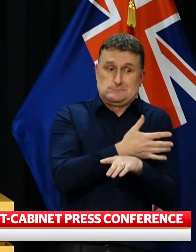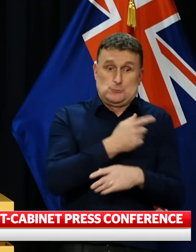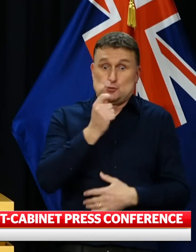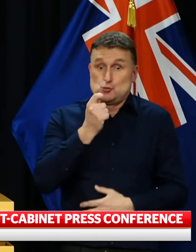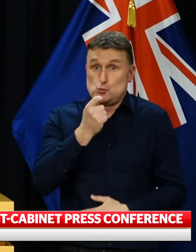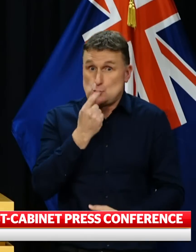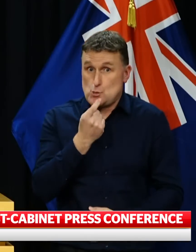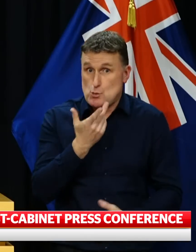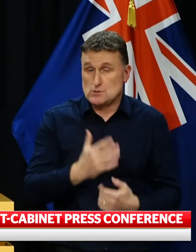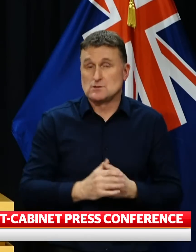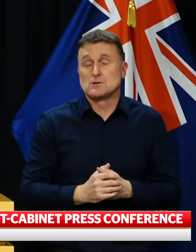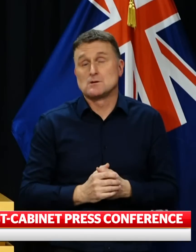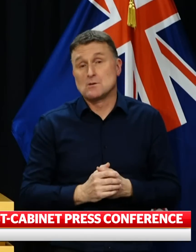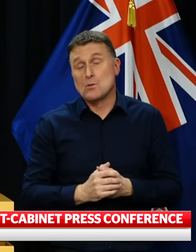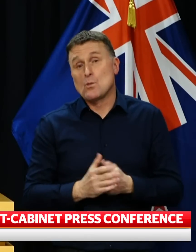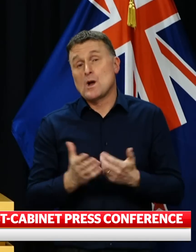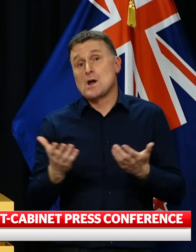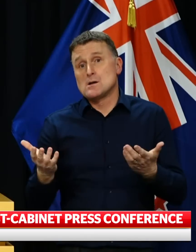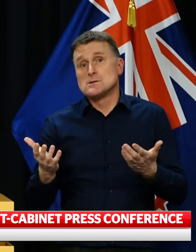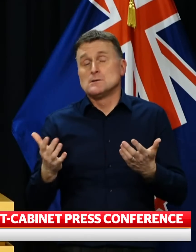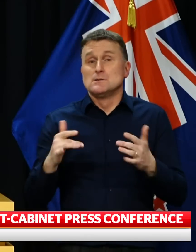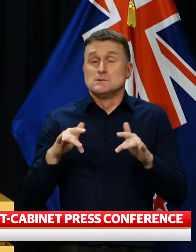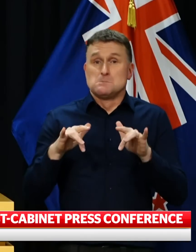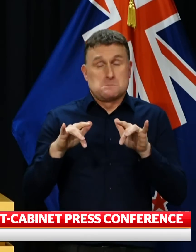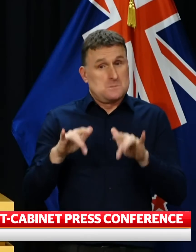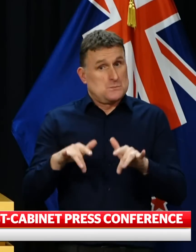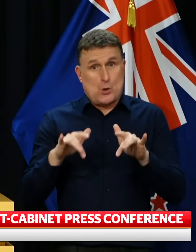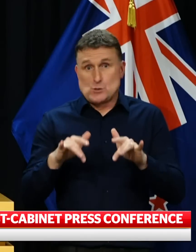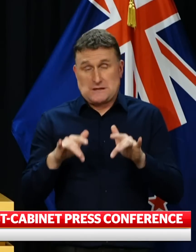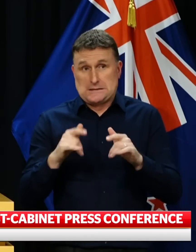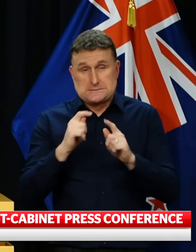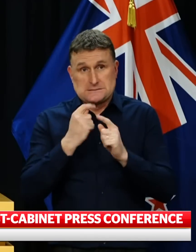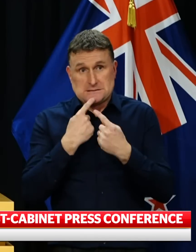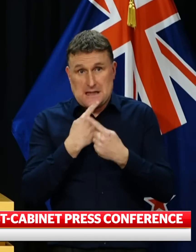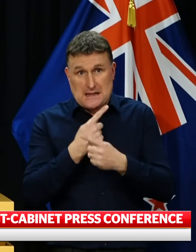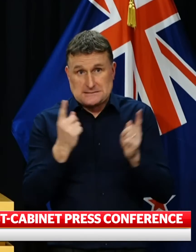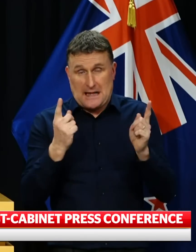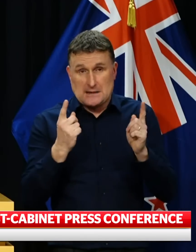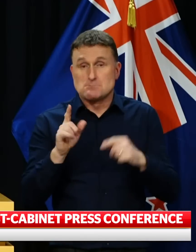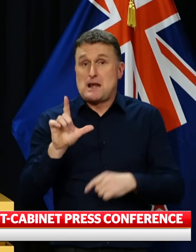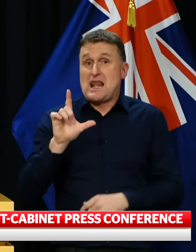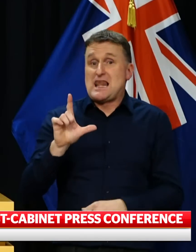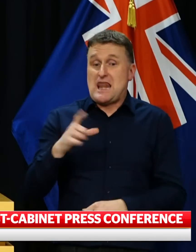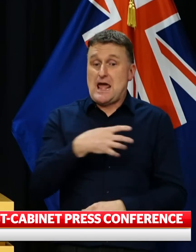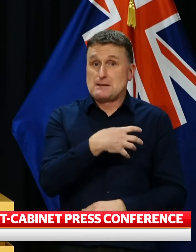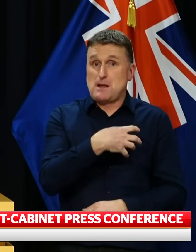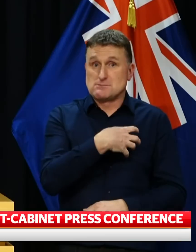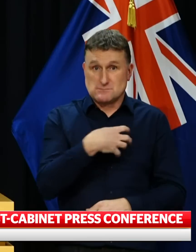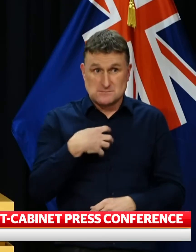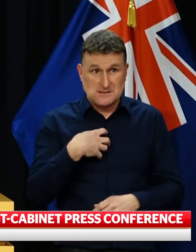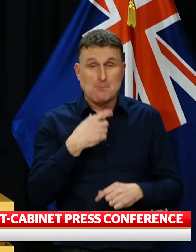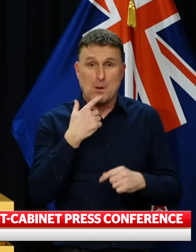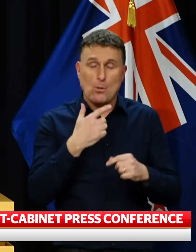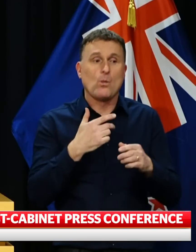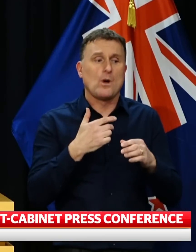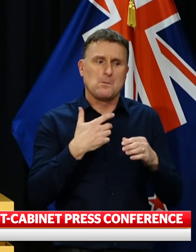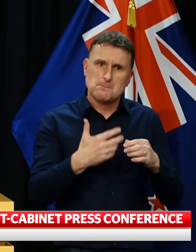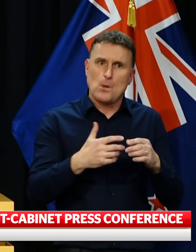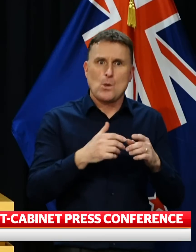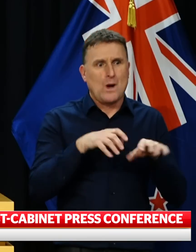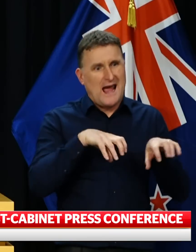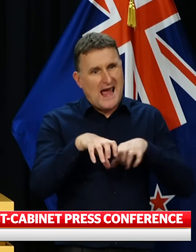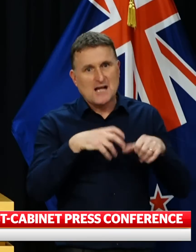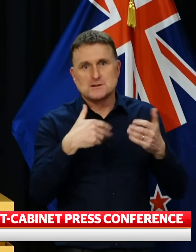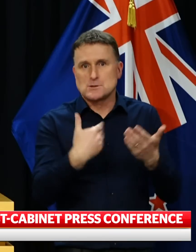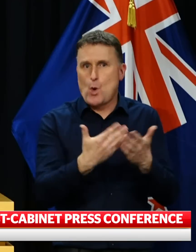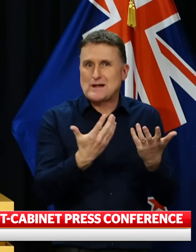around commenting on something that we haven't yet announced, but we will be we are intending, the Labour Party is intending to take further steps around vaping. We've already indicated